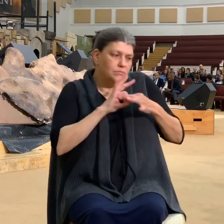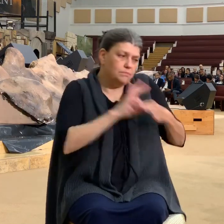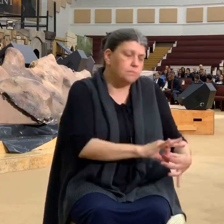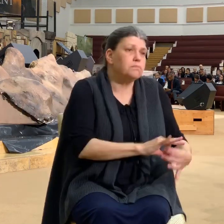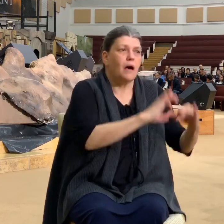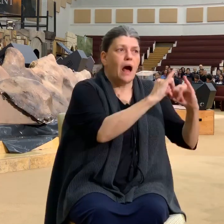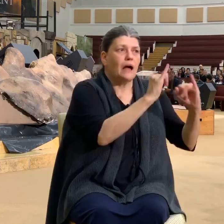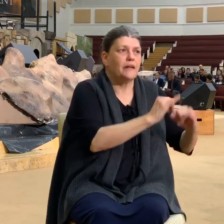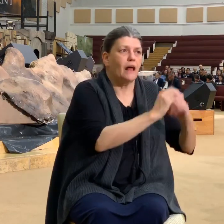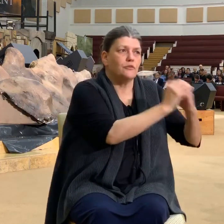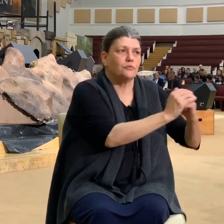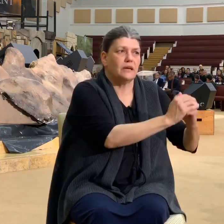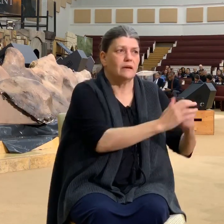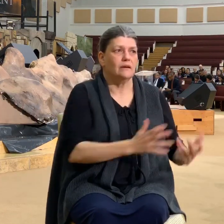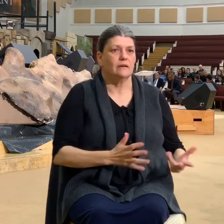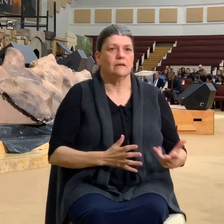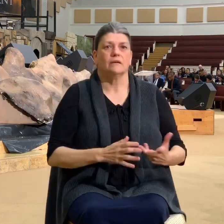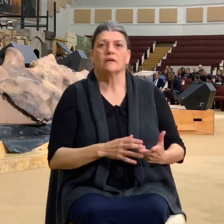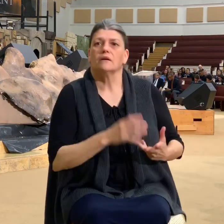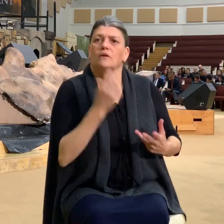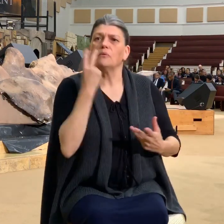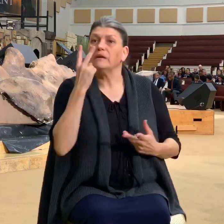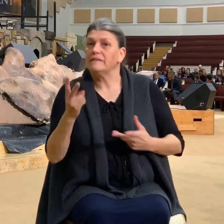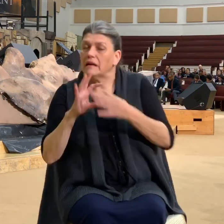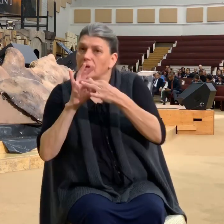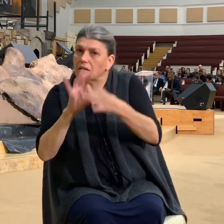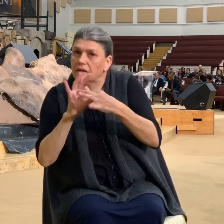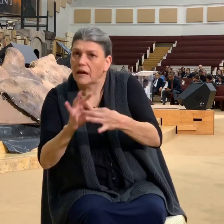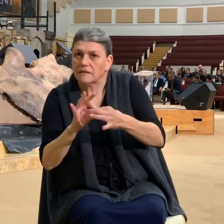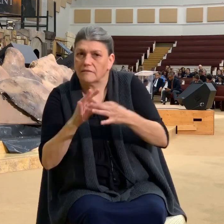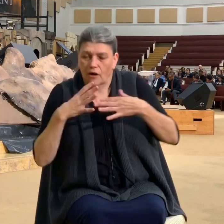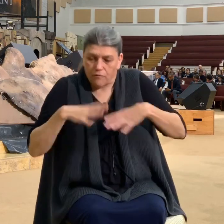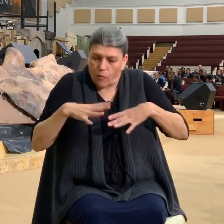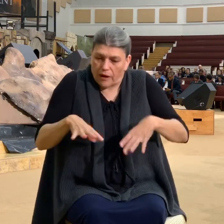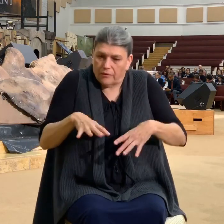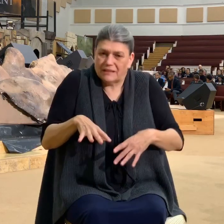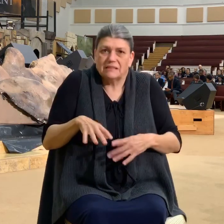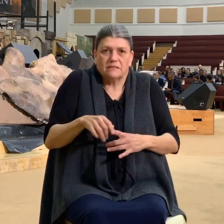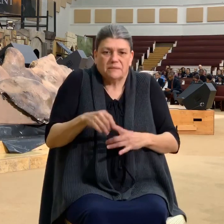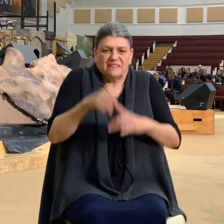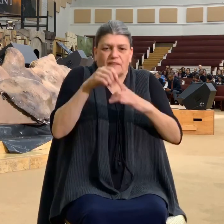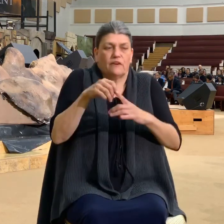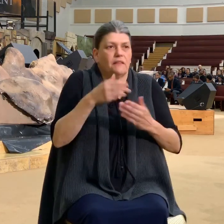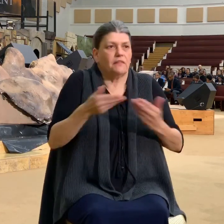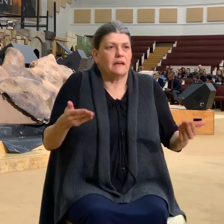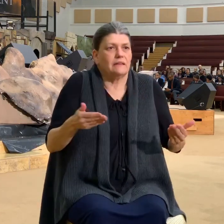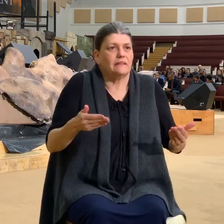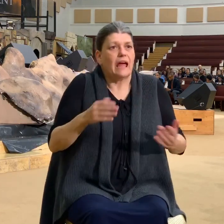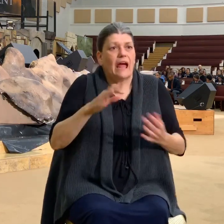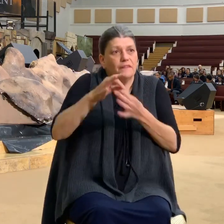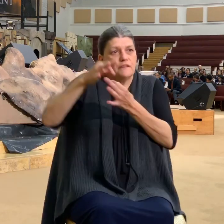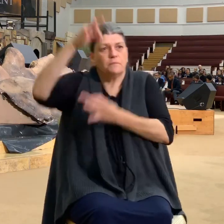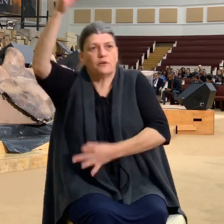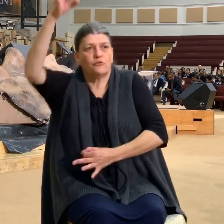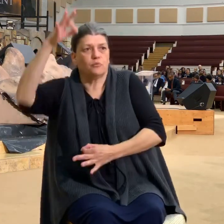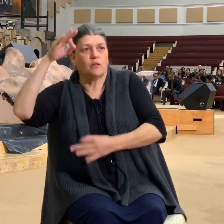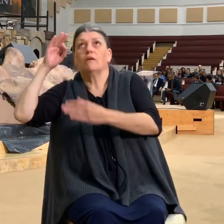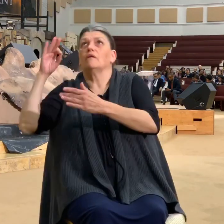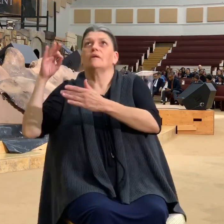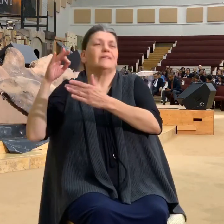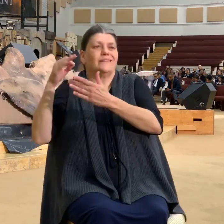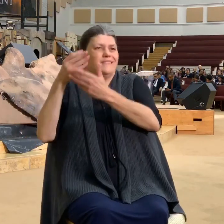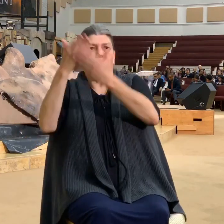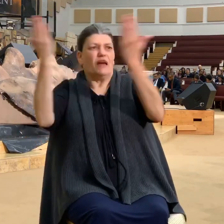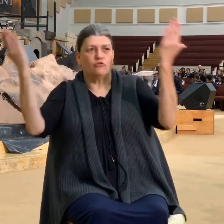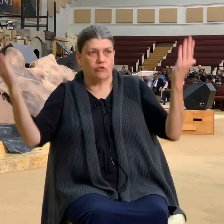nature." And so we see a connection between the wearing of certain things and the spiritual dimension. Let's go